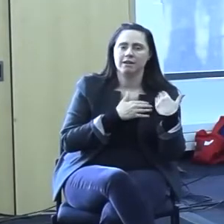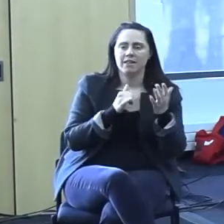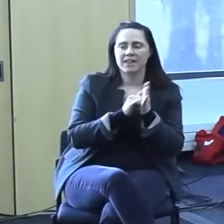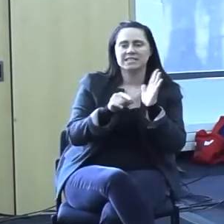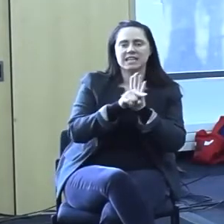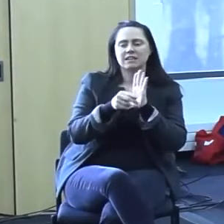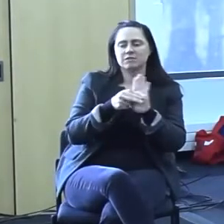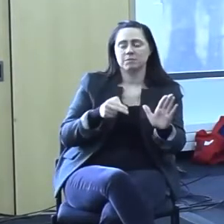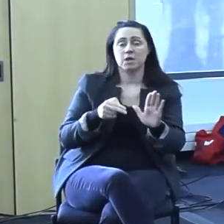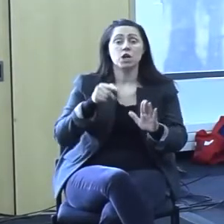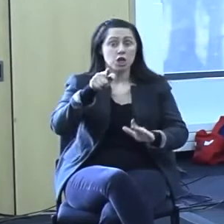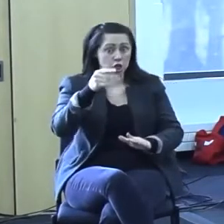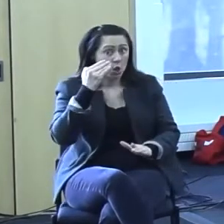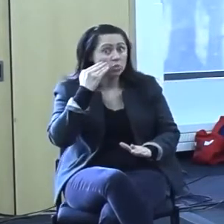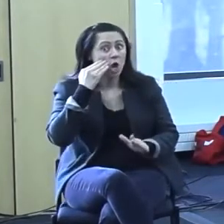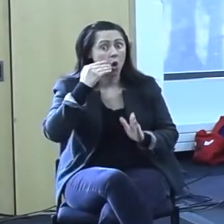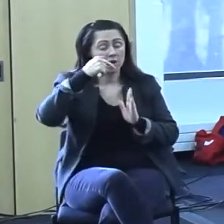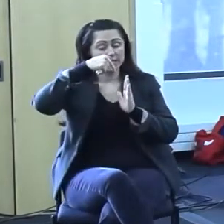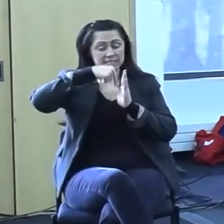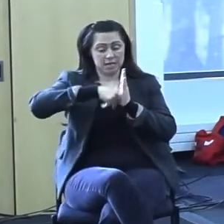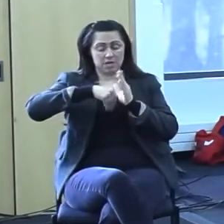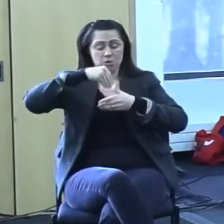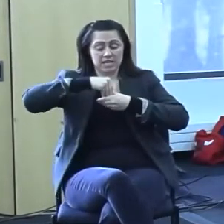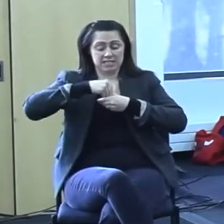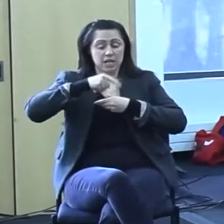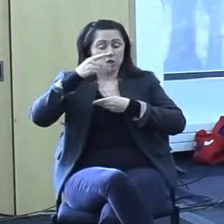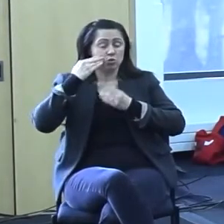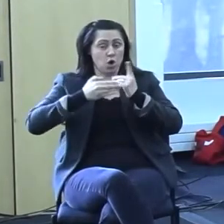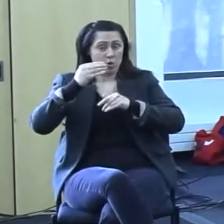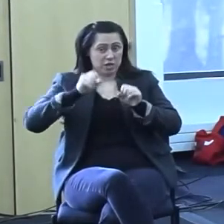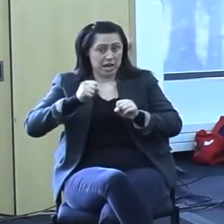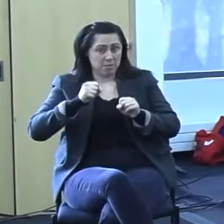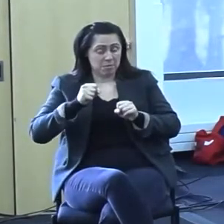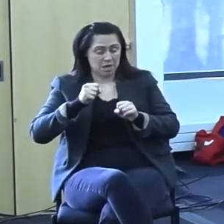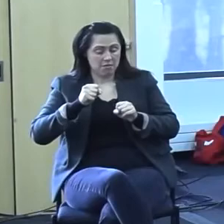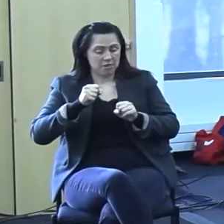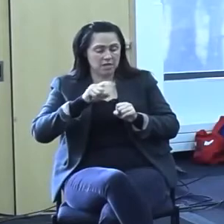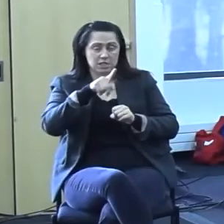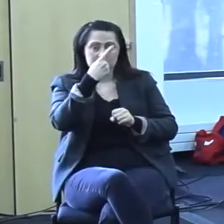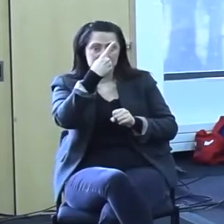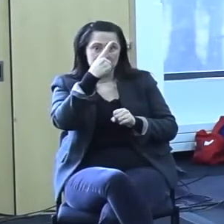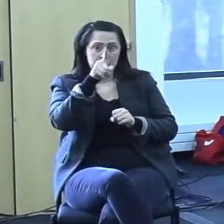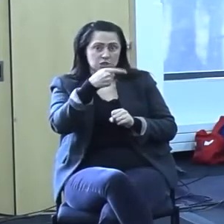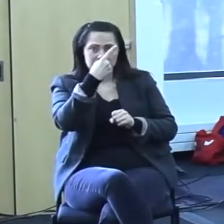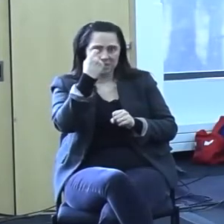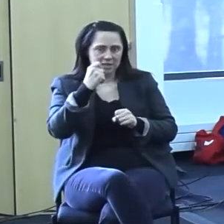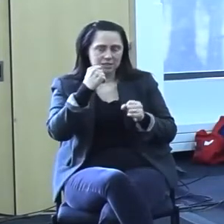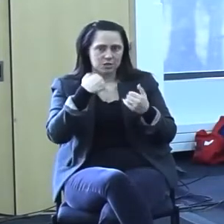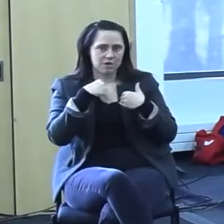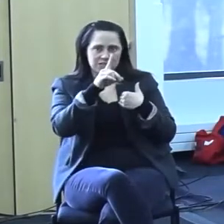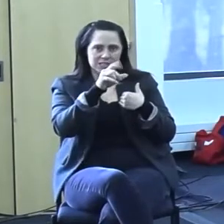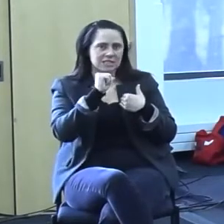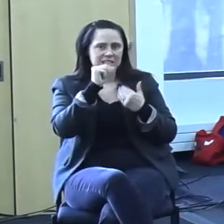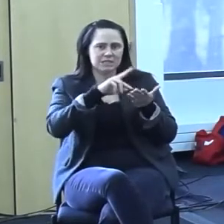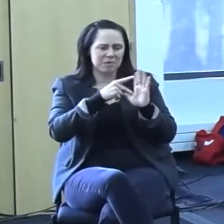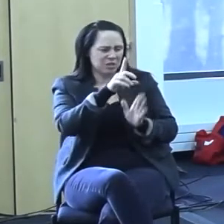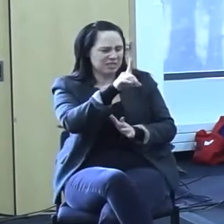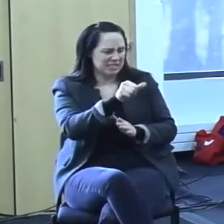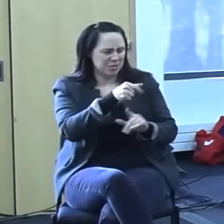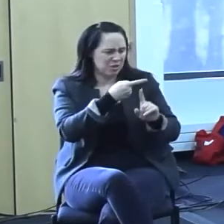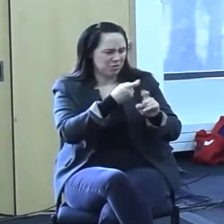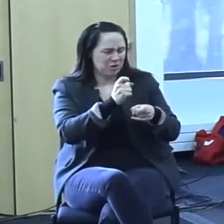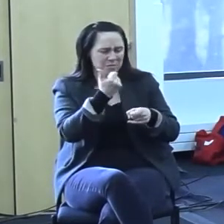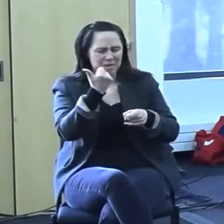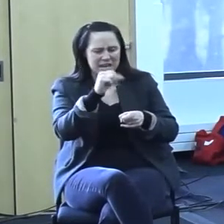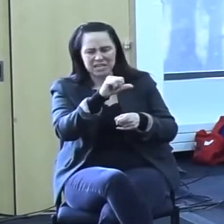know like deep down like what you're capable of. And like just because you have a disability doesn't mean you're like disabled from